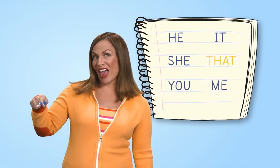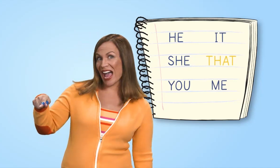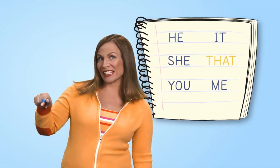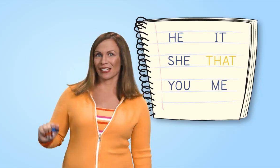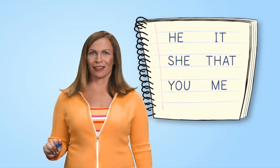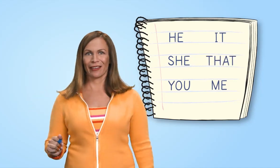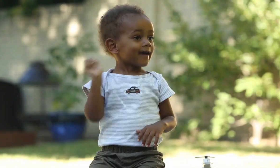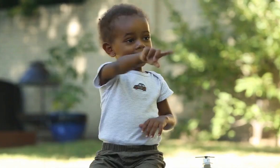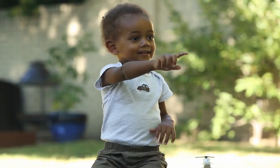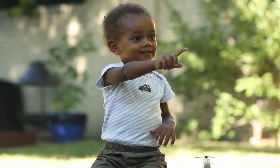That. That.